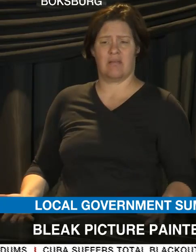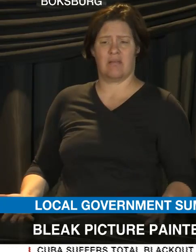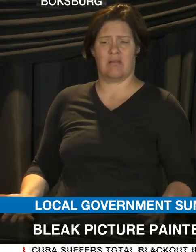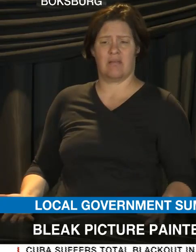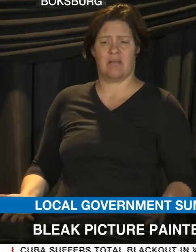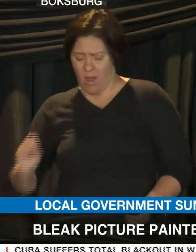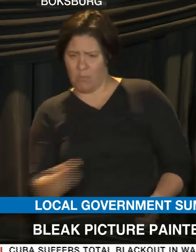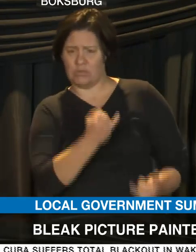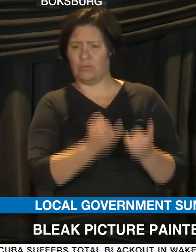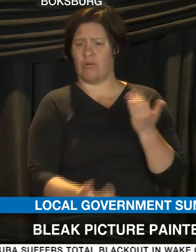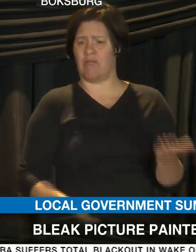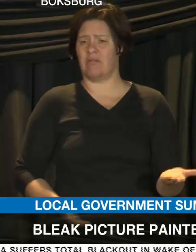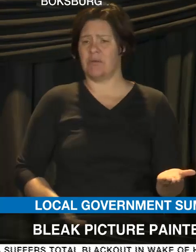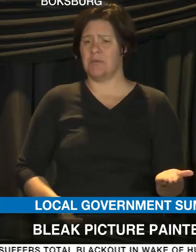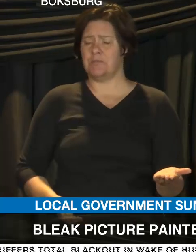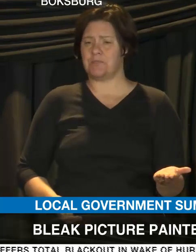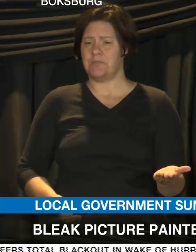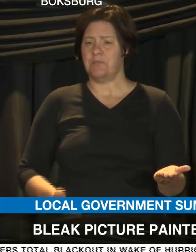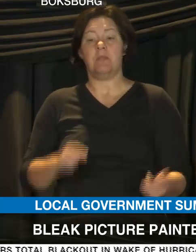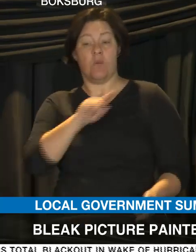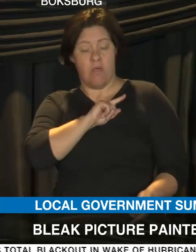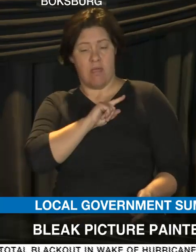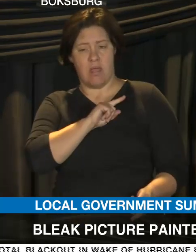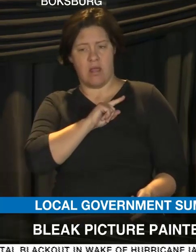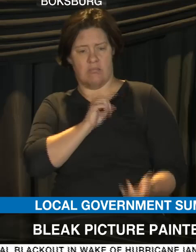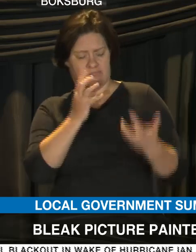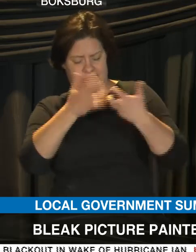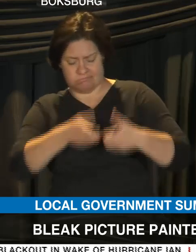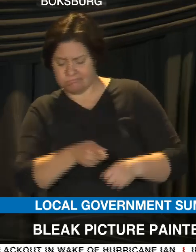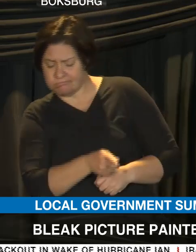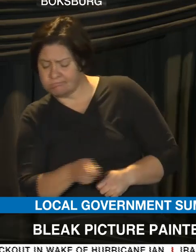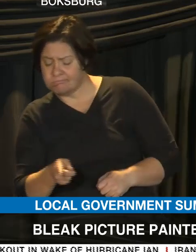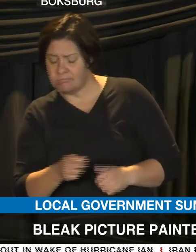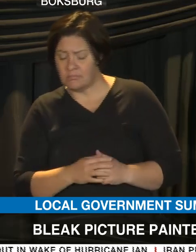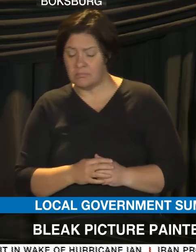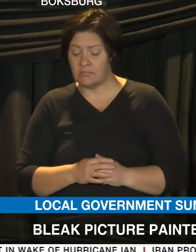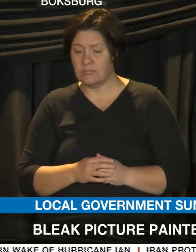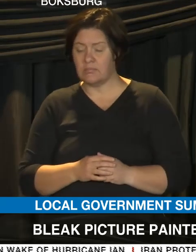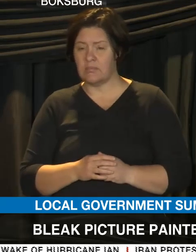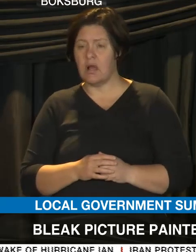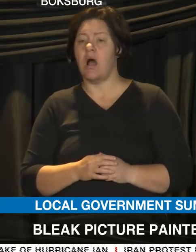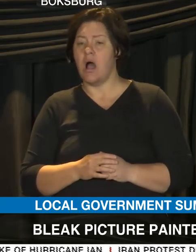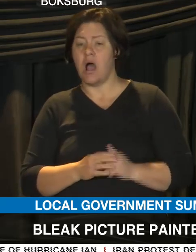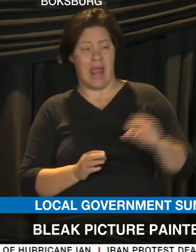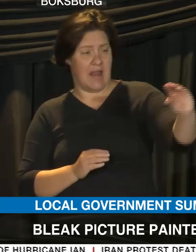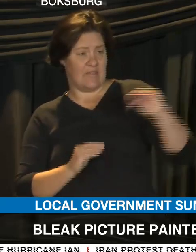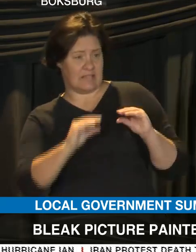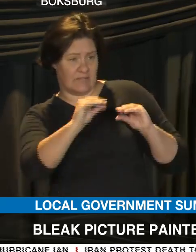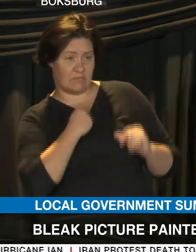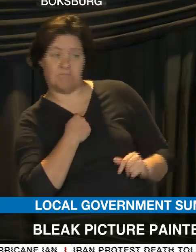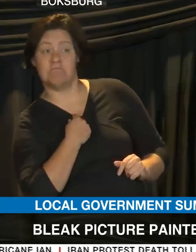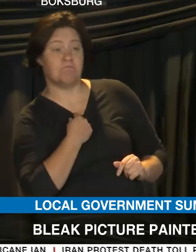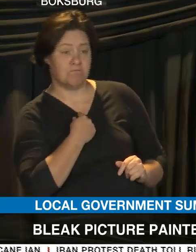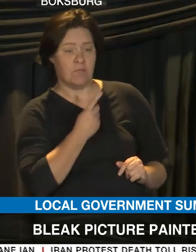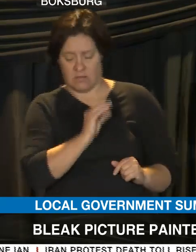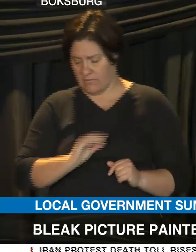That is where, for instance, when we interface with those who can bring investments, they